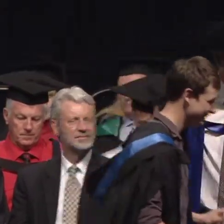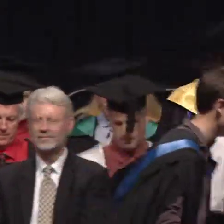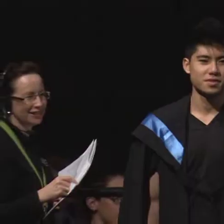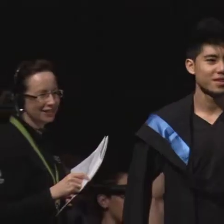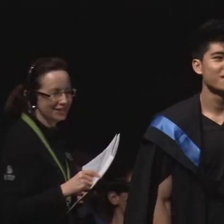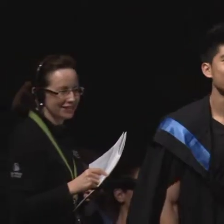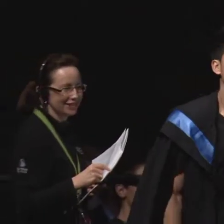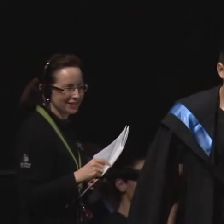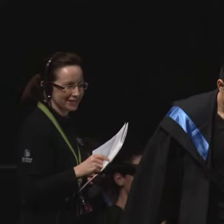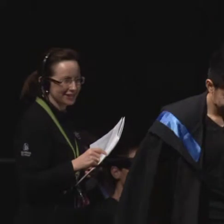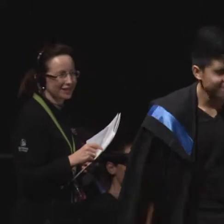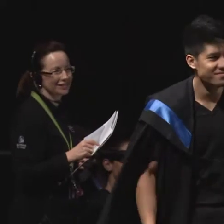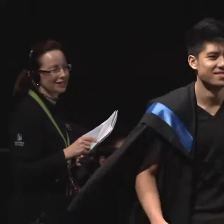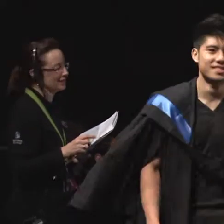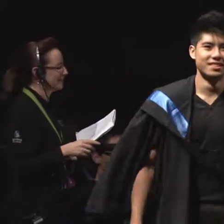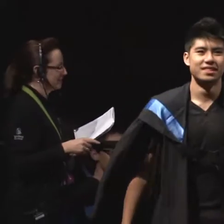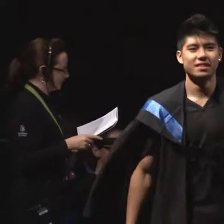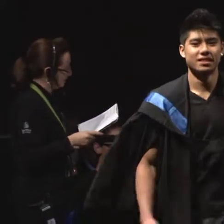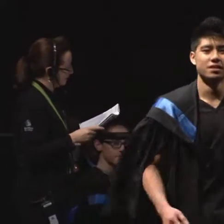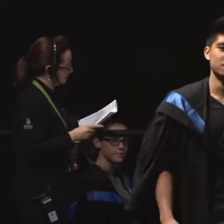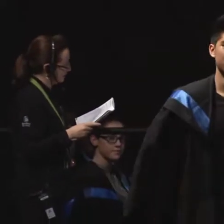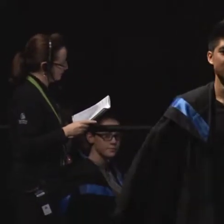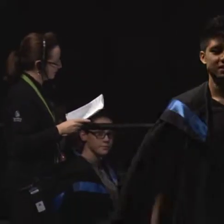Aaron Hernandez.